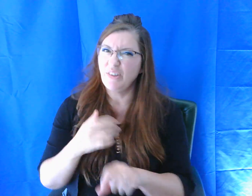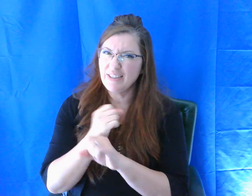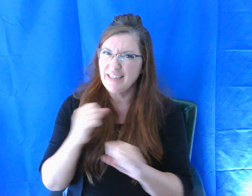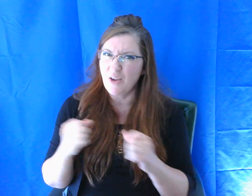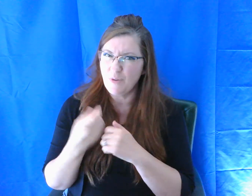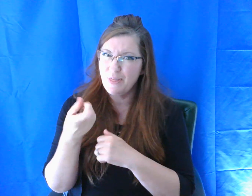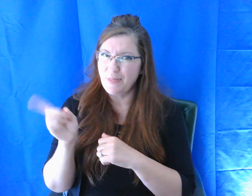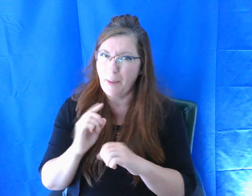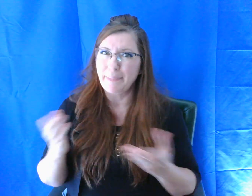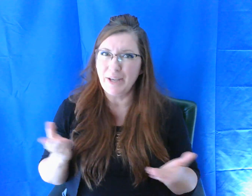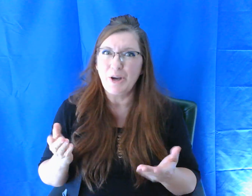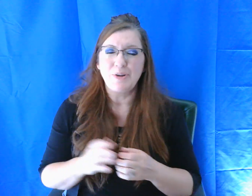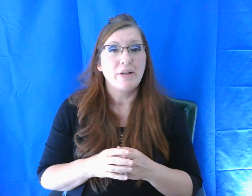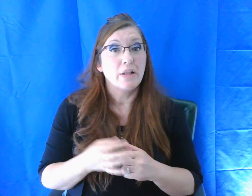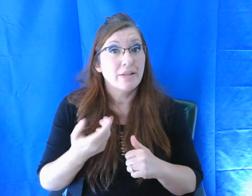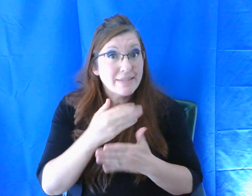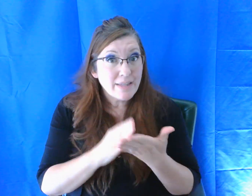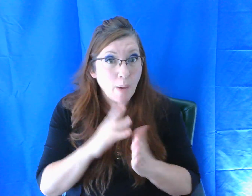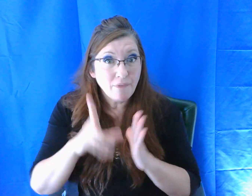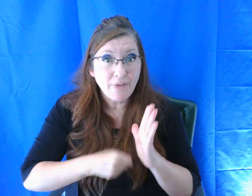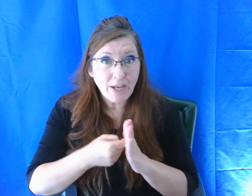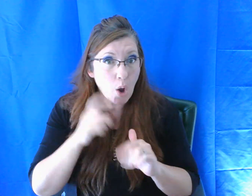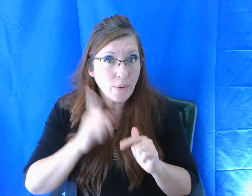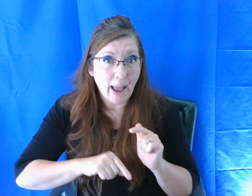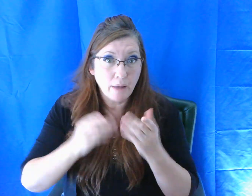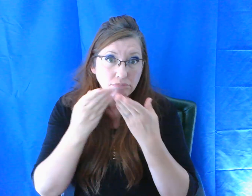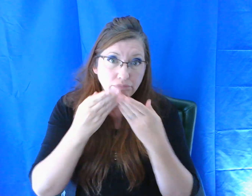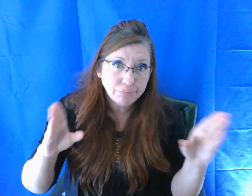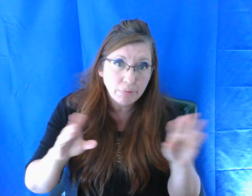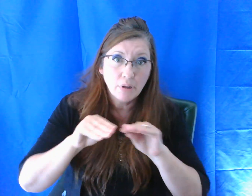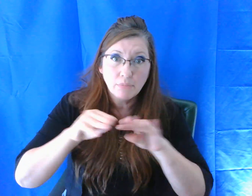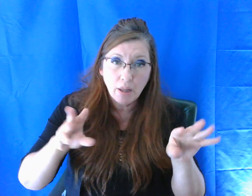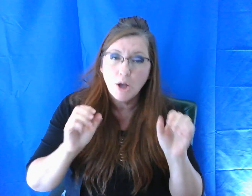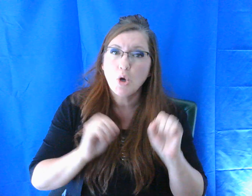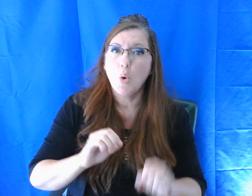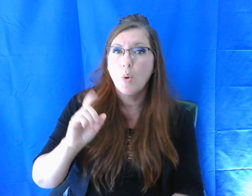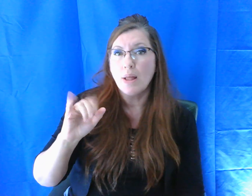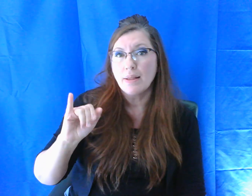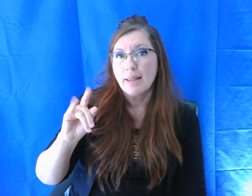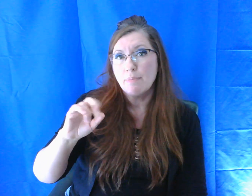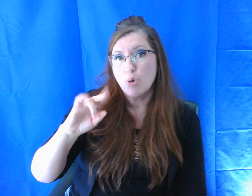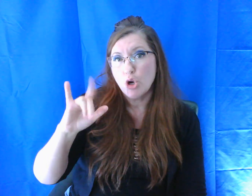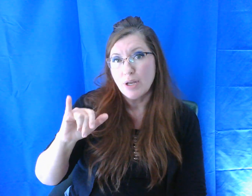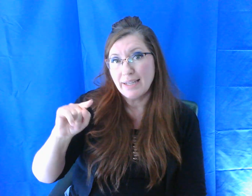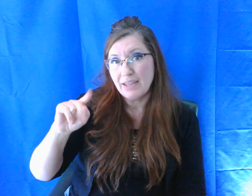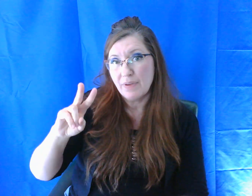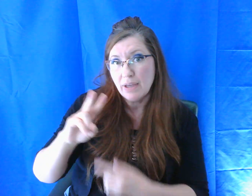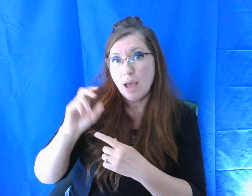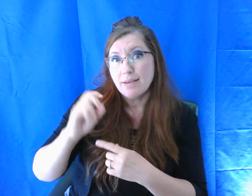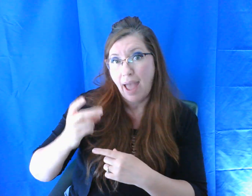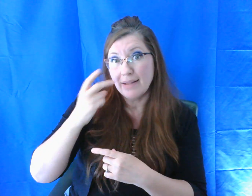out publicly. Go to libertyhangout.tv to watch uncensored, unfiltered, uncut versions of that video. You're going to want to